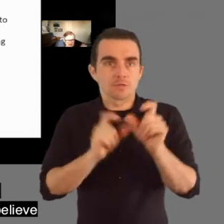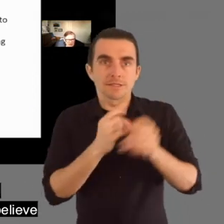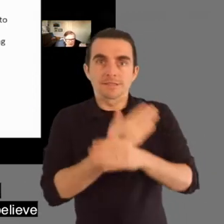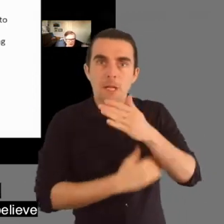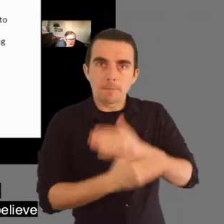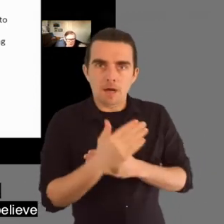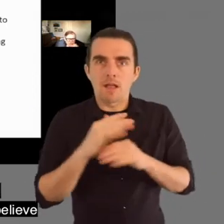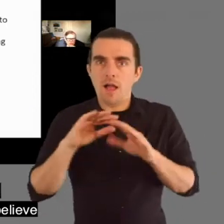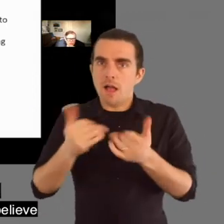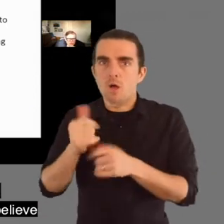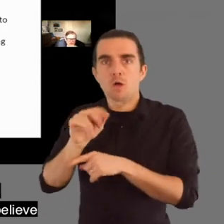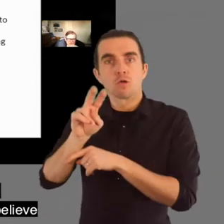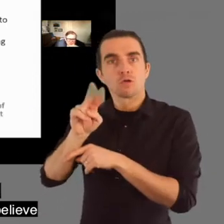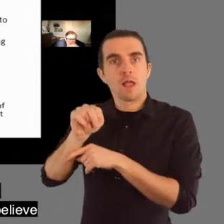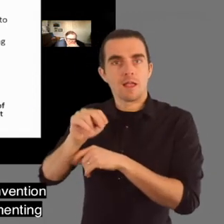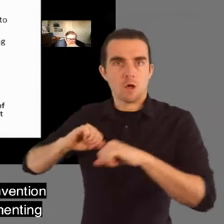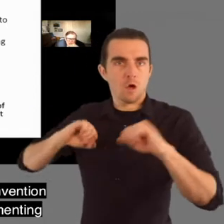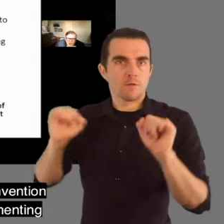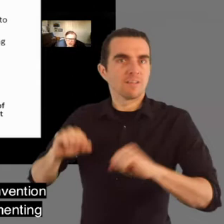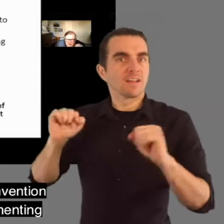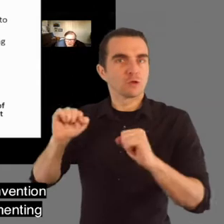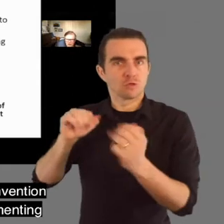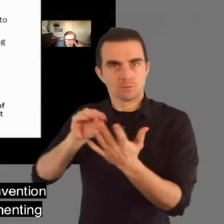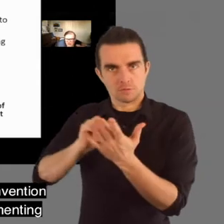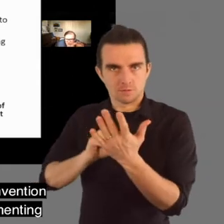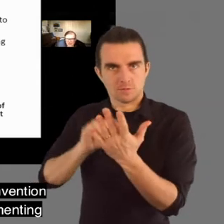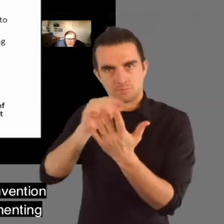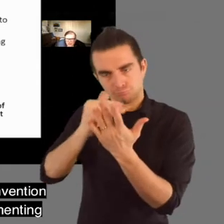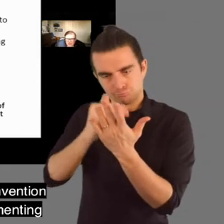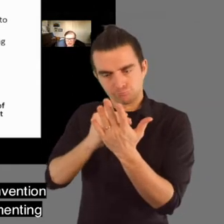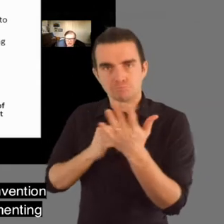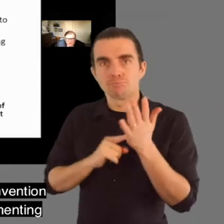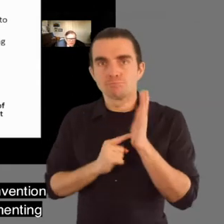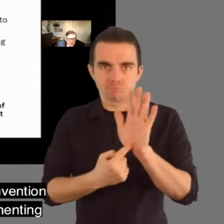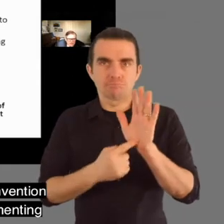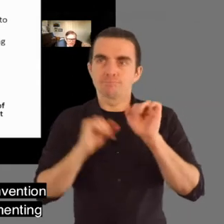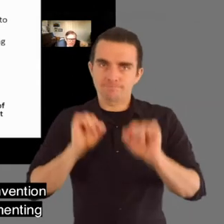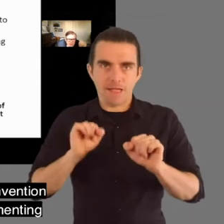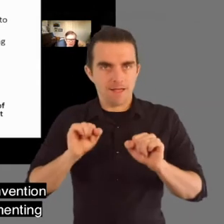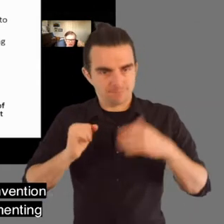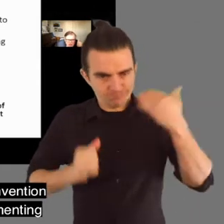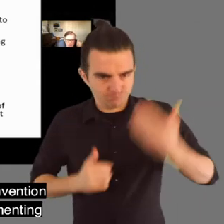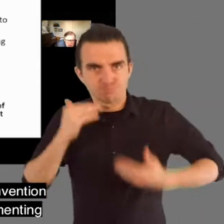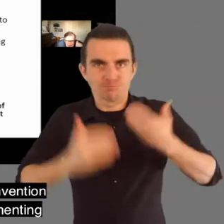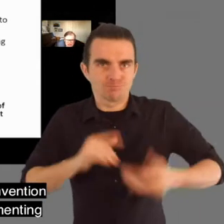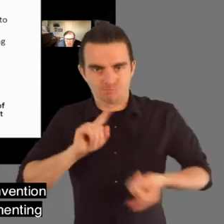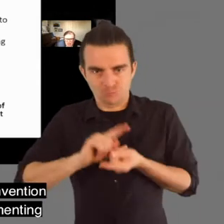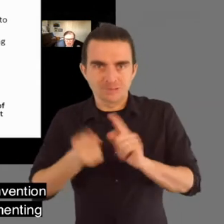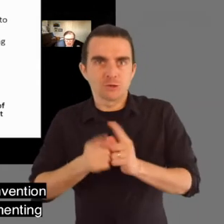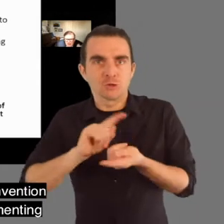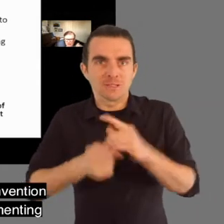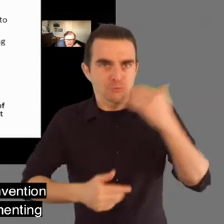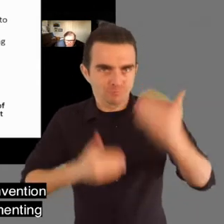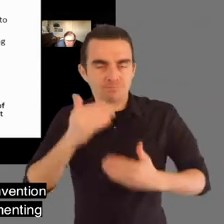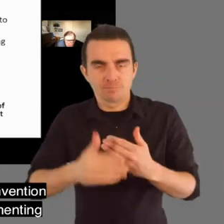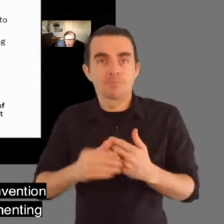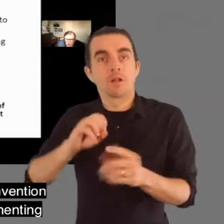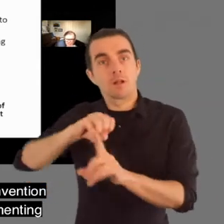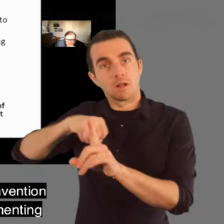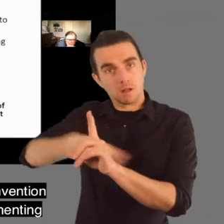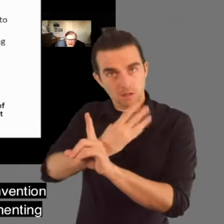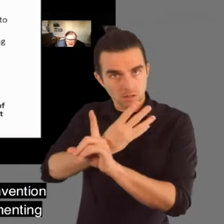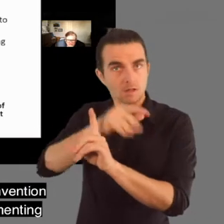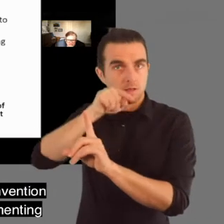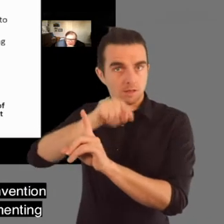And disabled people strongly believe that only by utilizing the UN Convention as a guide